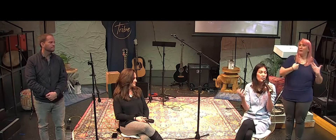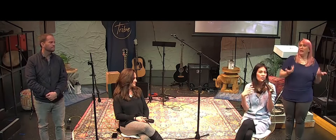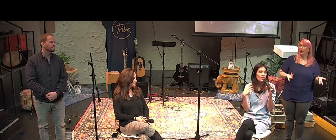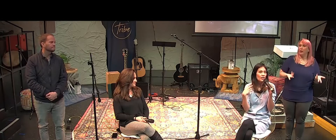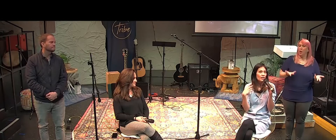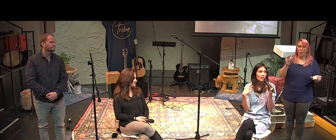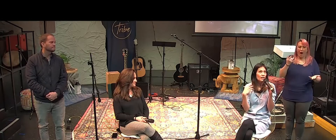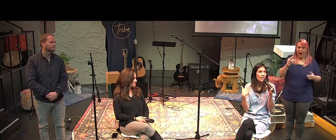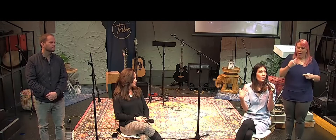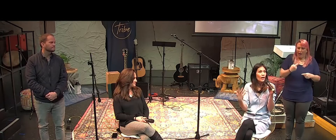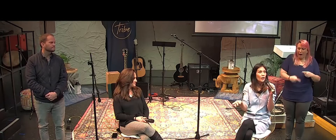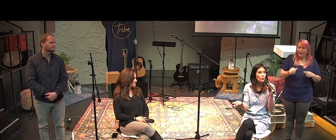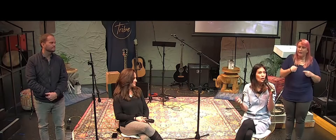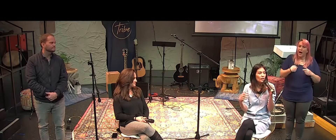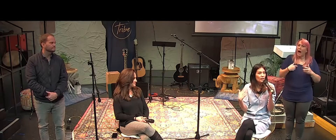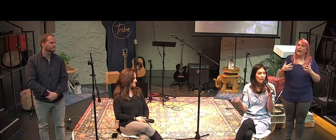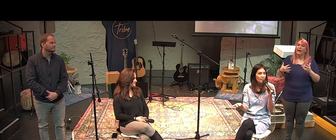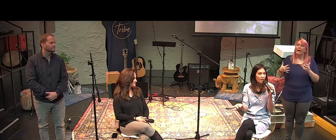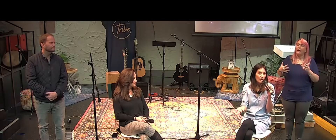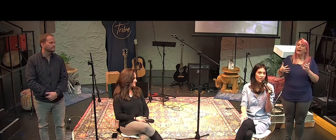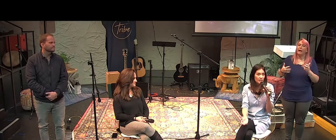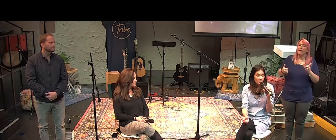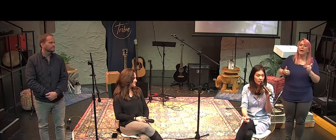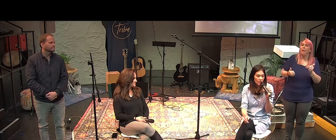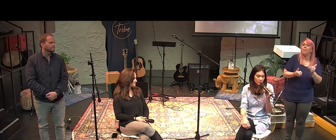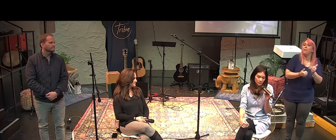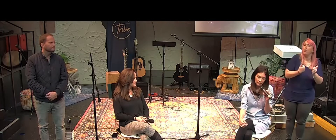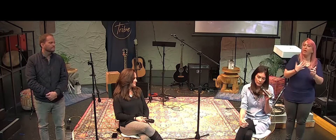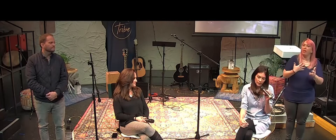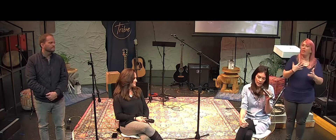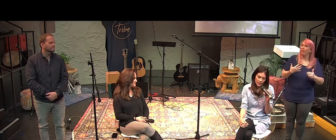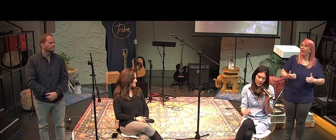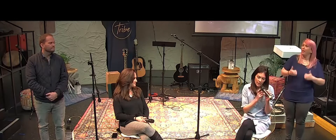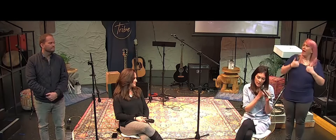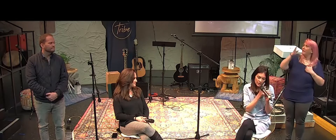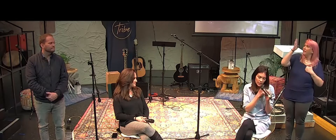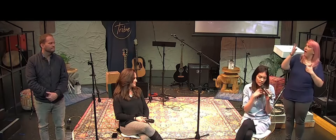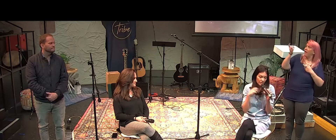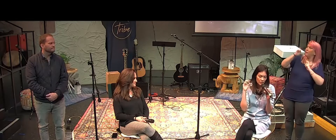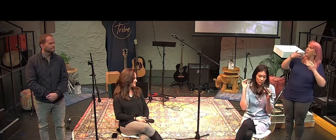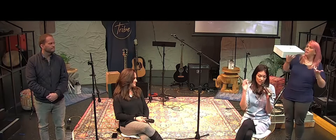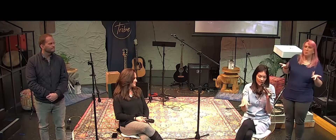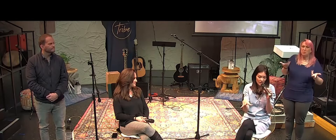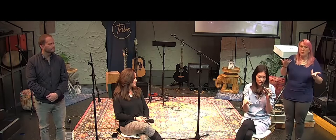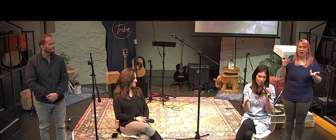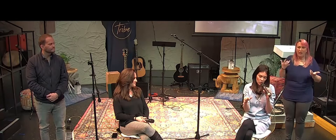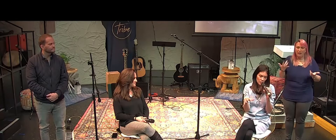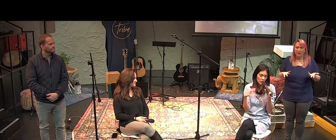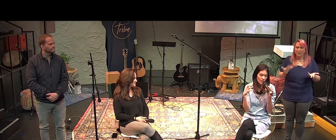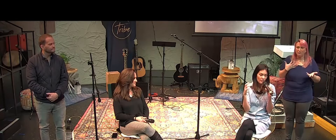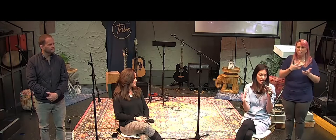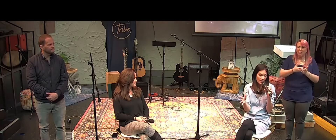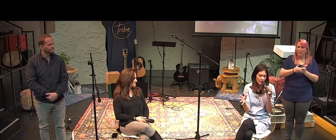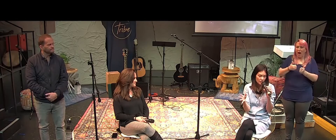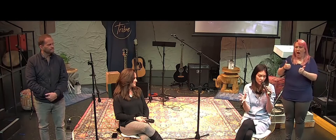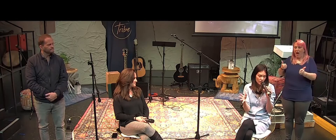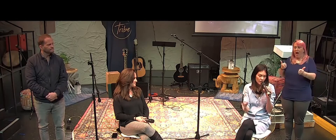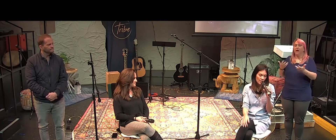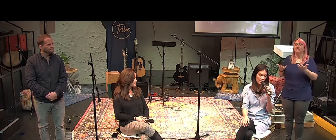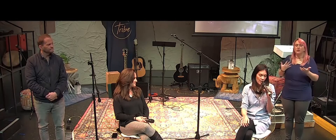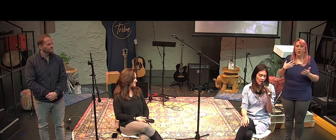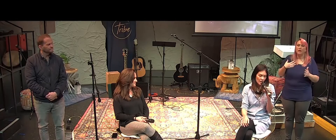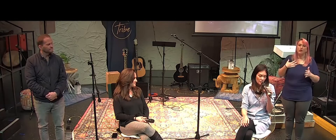I keep up with the life that God is giving me? And I started, you know, just diving into the scriptures, trying to find an